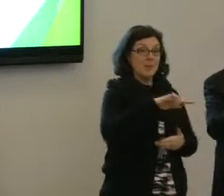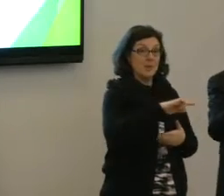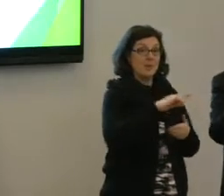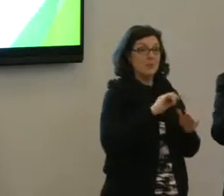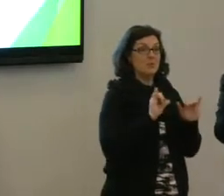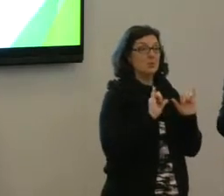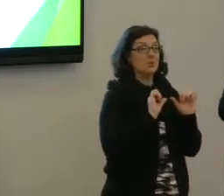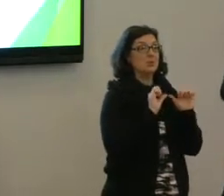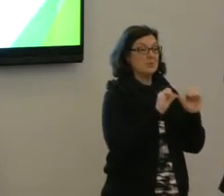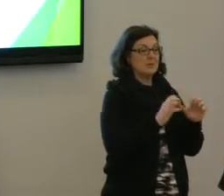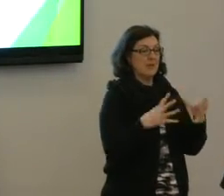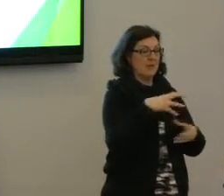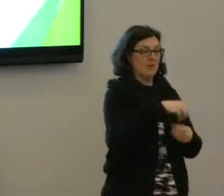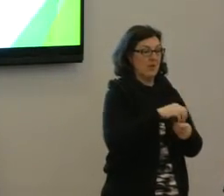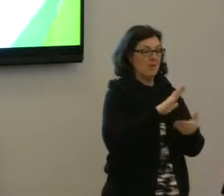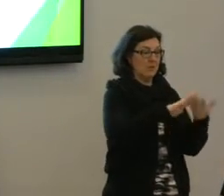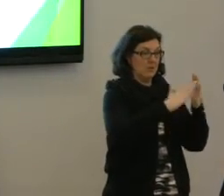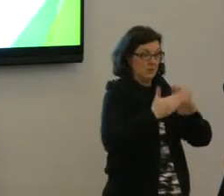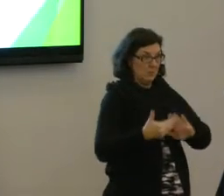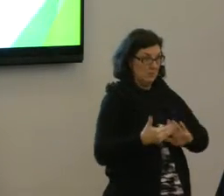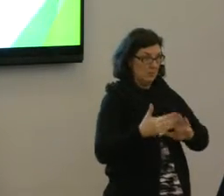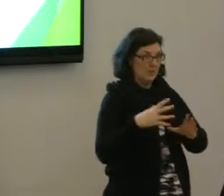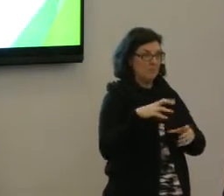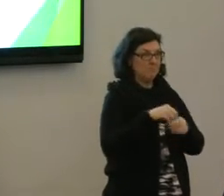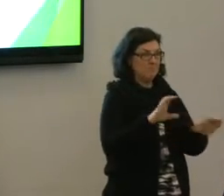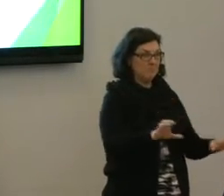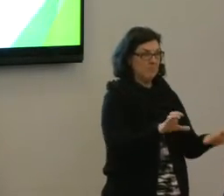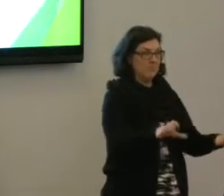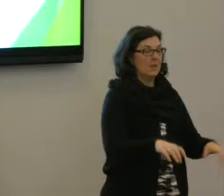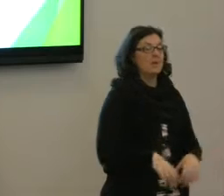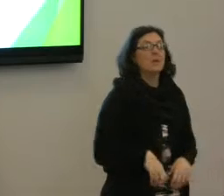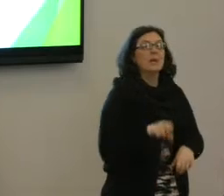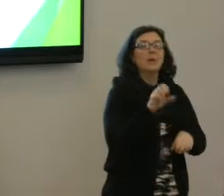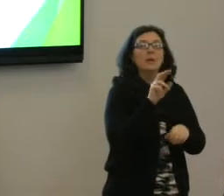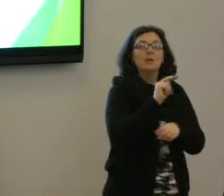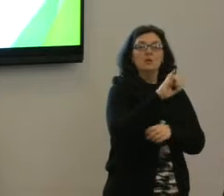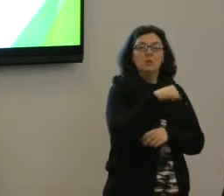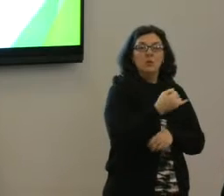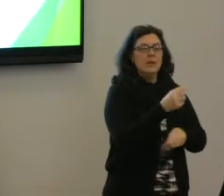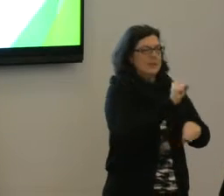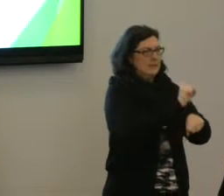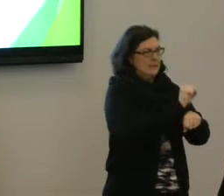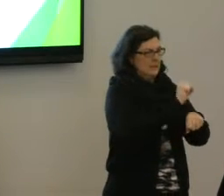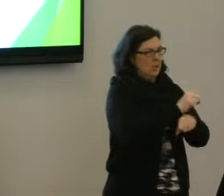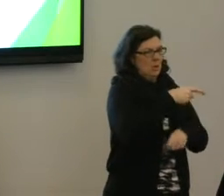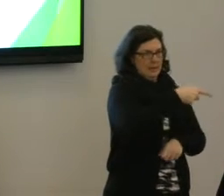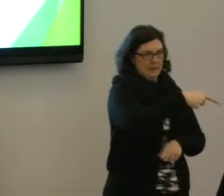of that community? There was a synagogue in New Jersey that